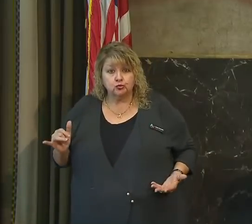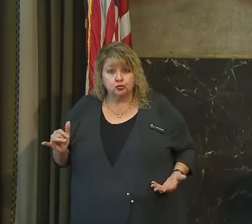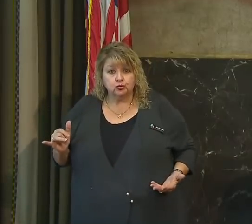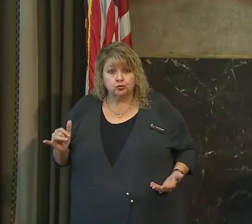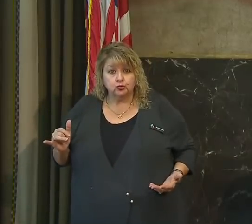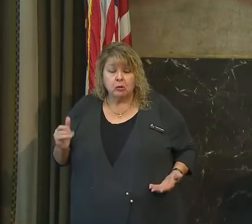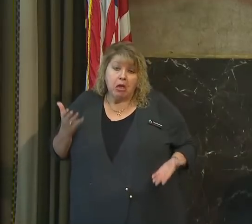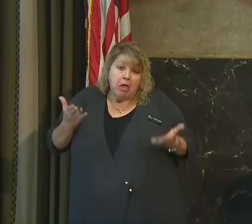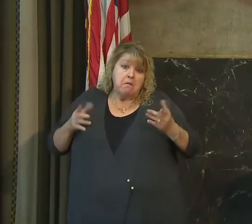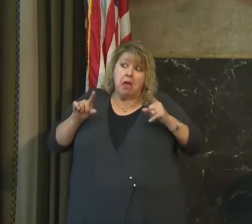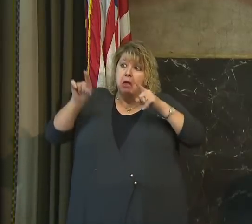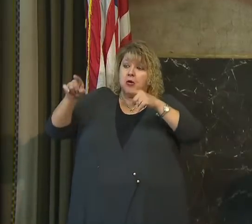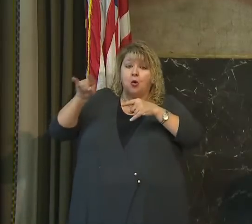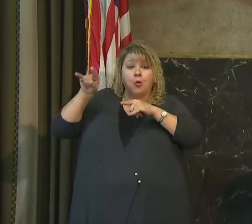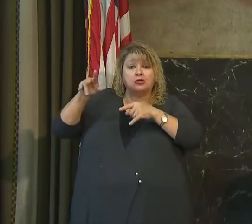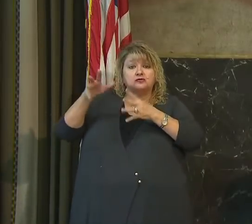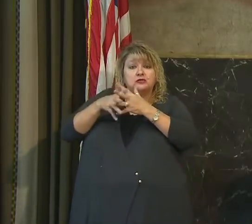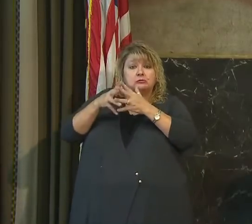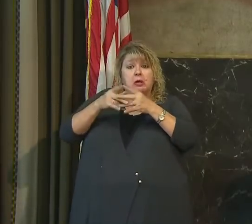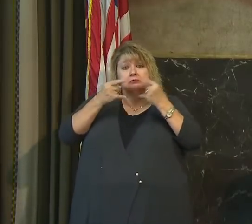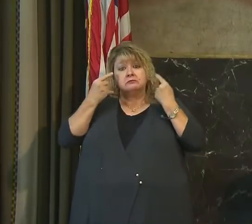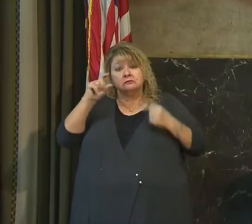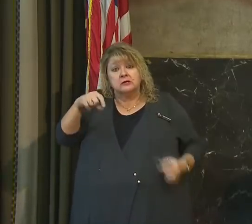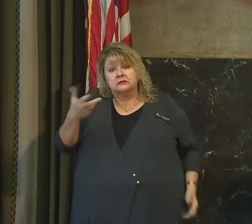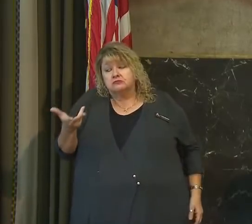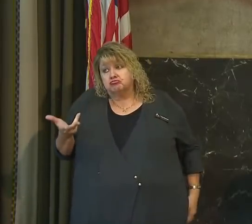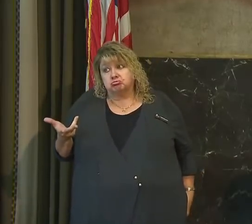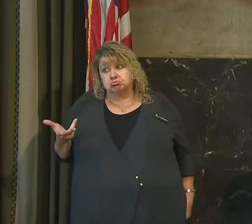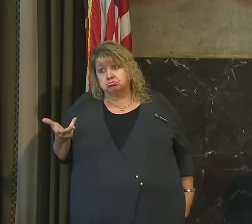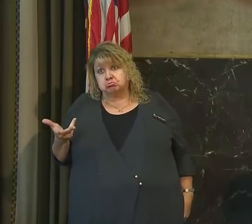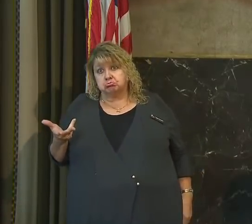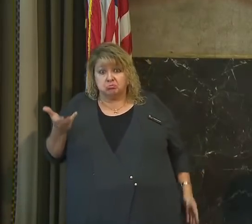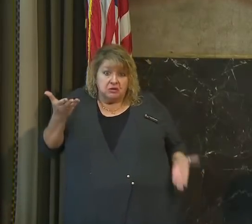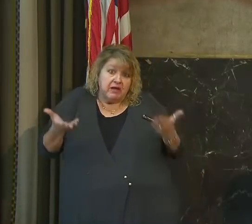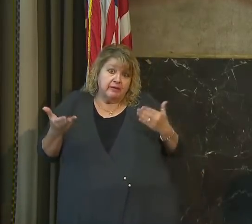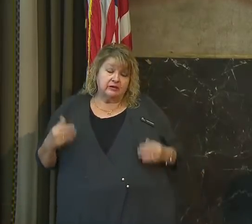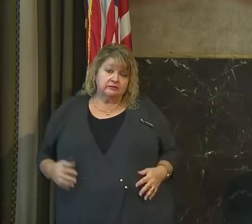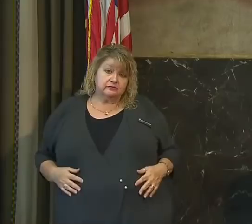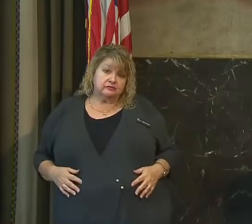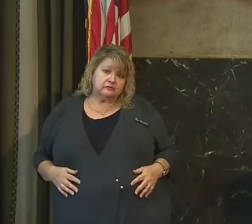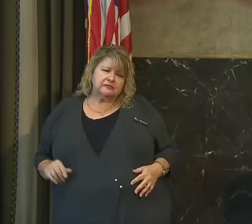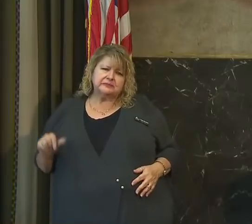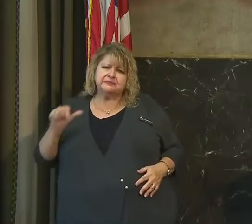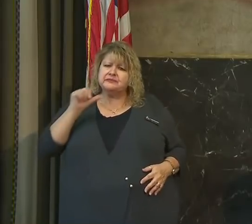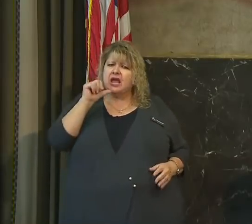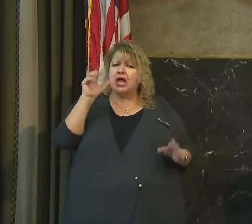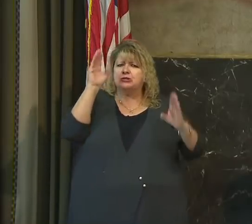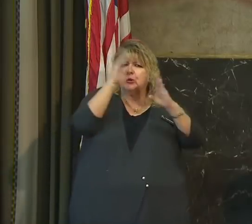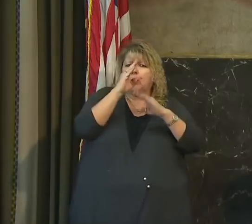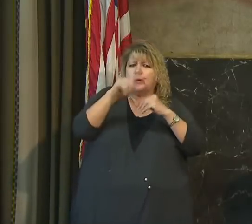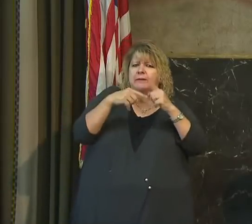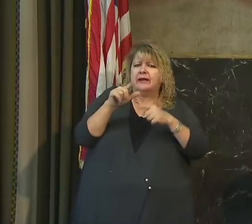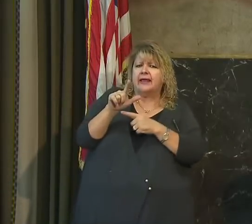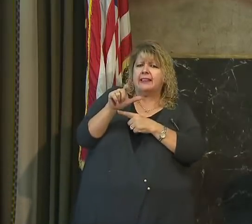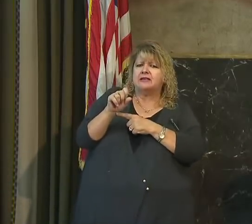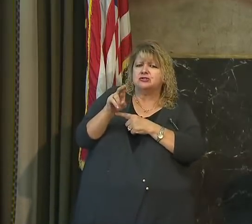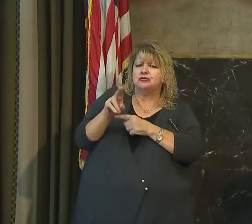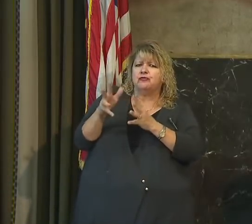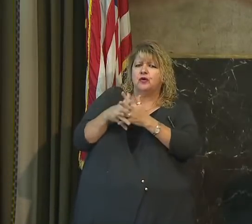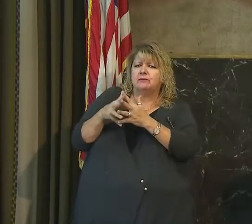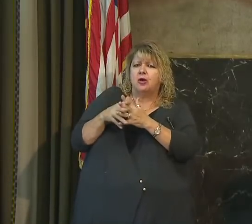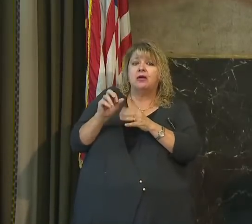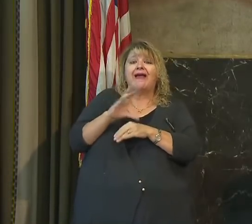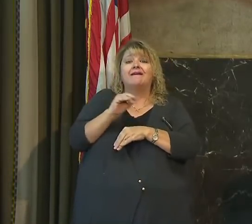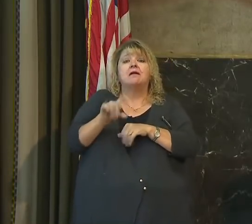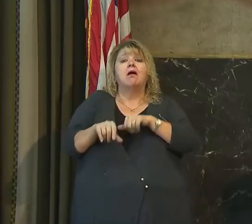may not. And quite frankly, I don't worry as much about LSU football and most other sporting events